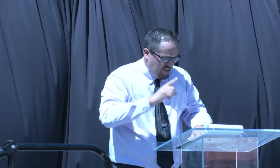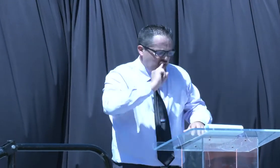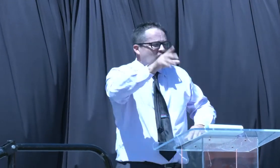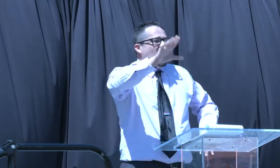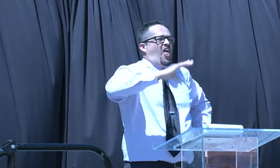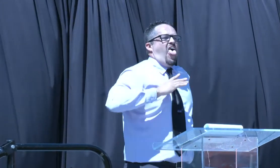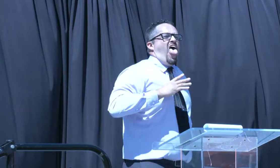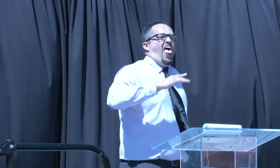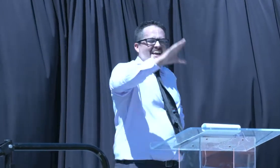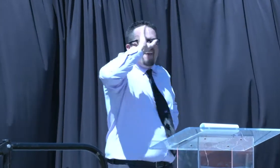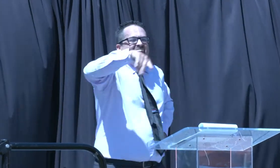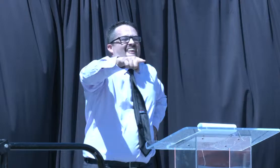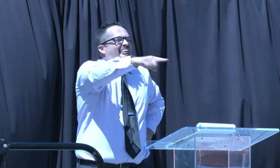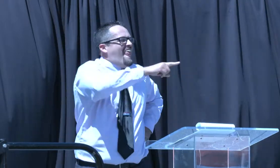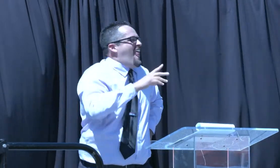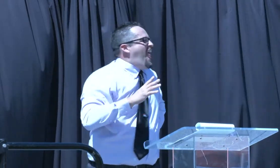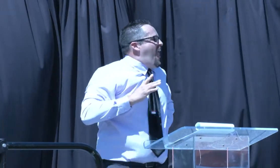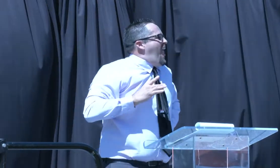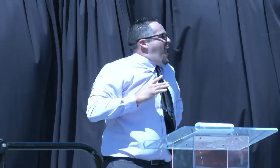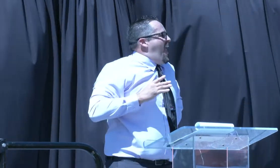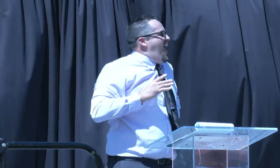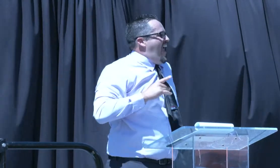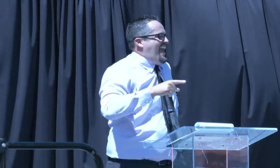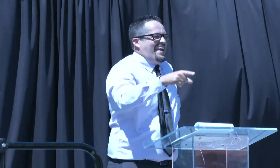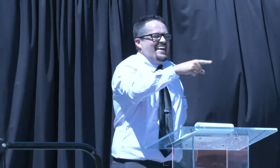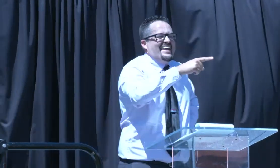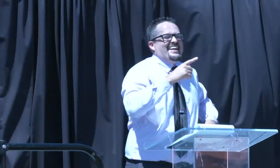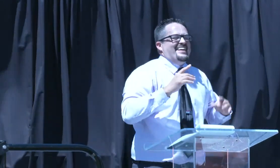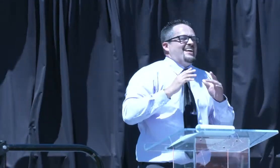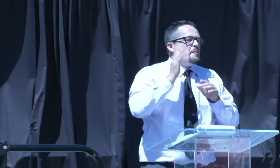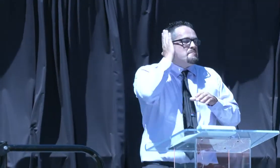and you are able to define yourselves. I know you also thought it was